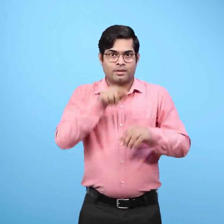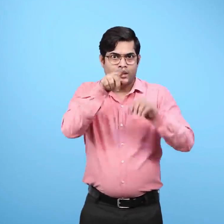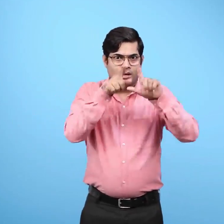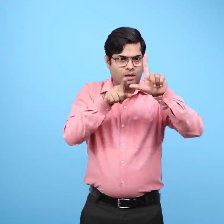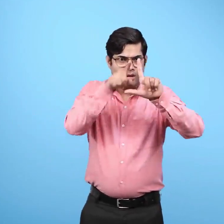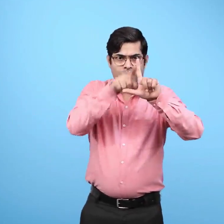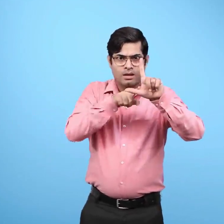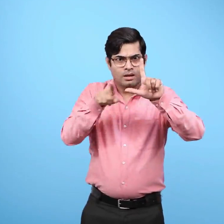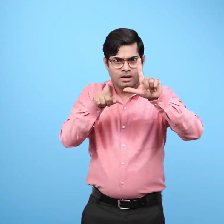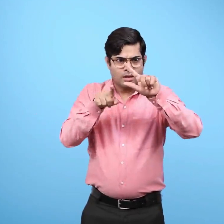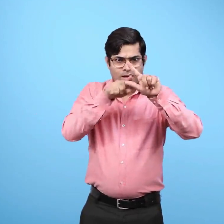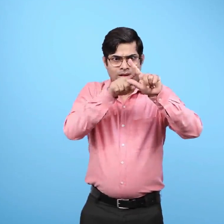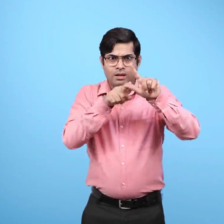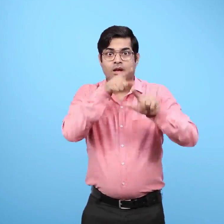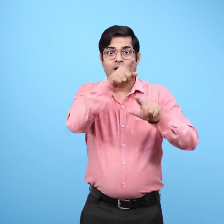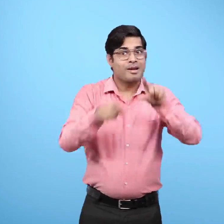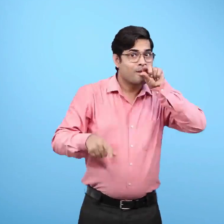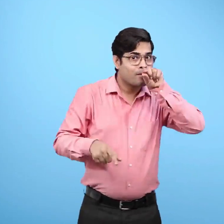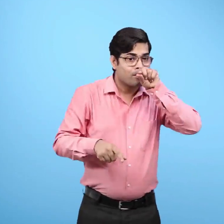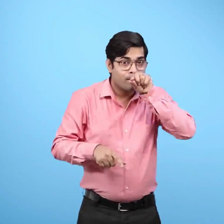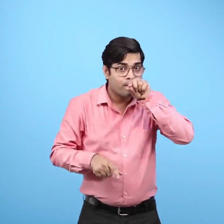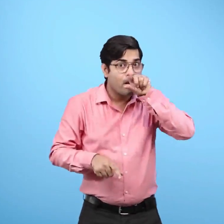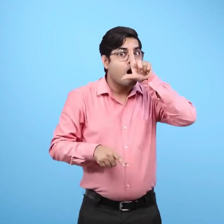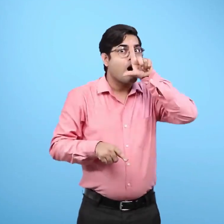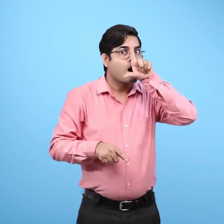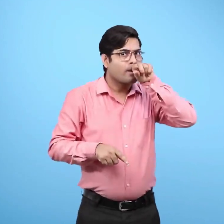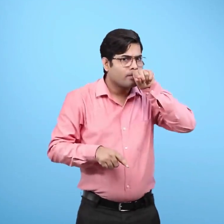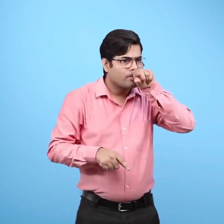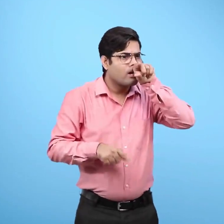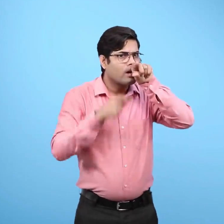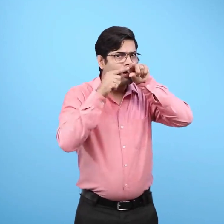Its beak has an angle less than a right angle."